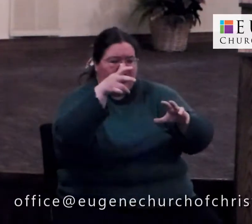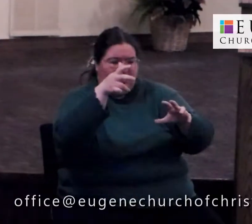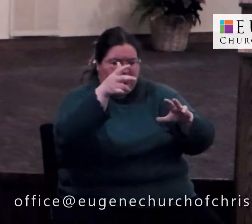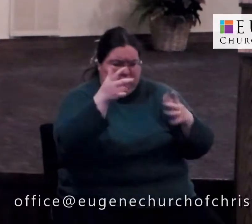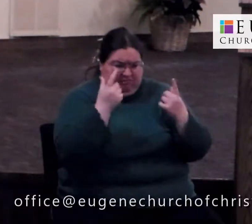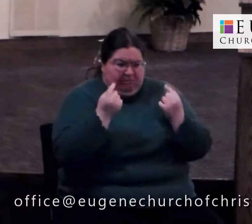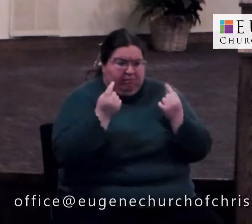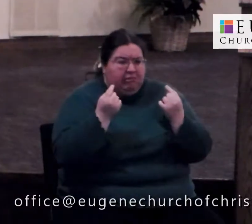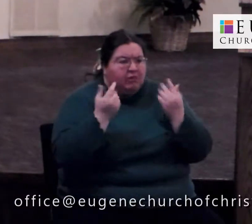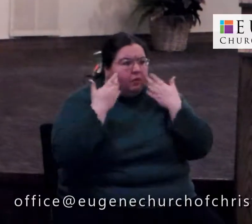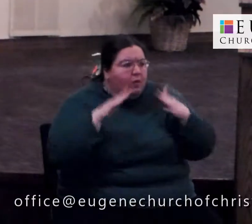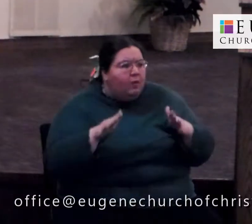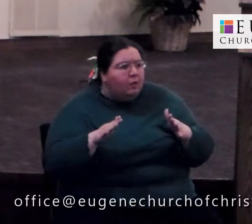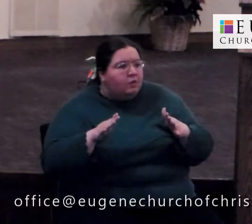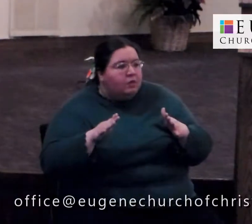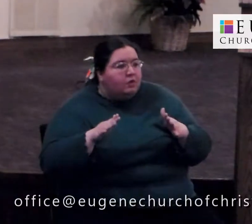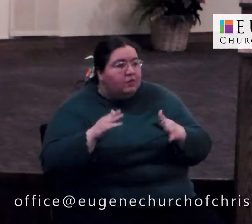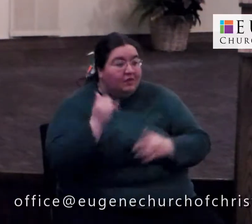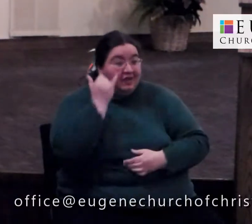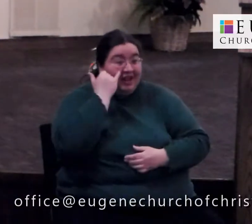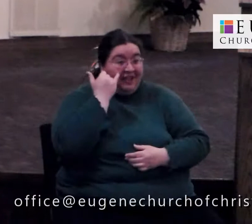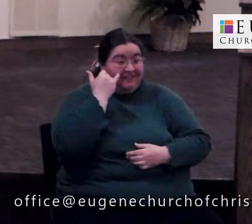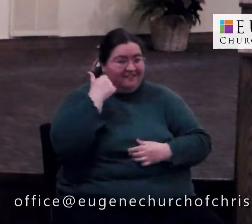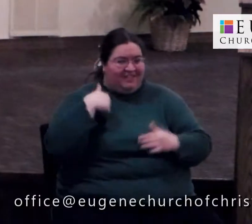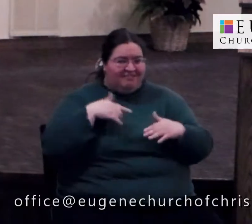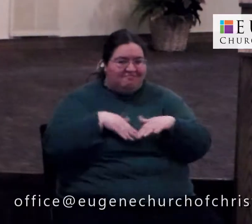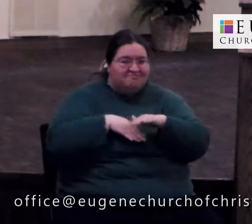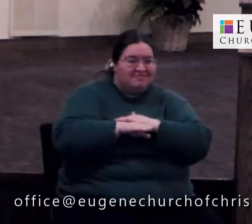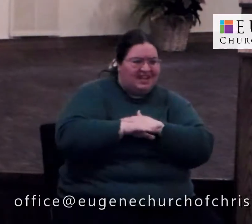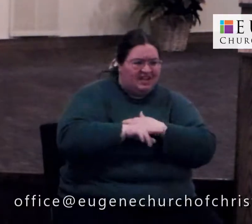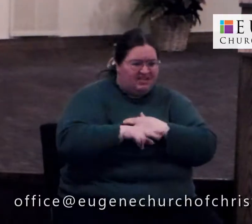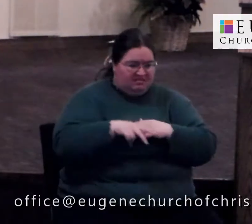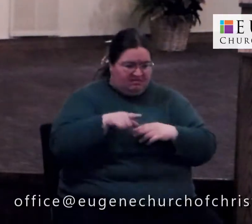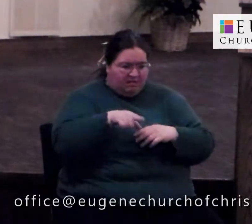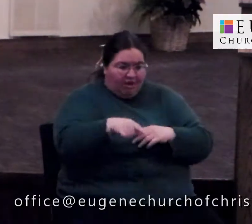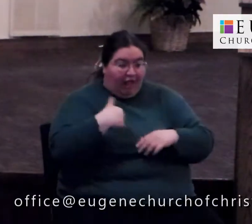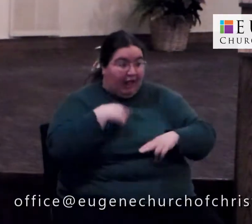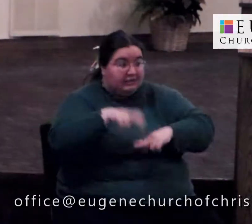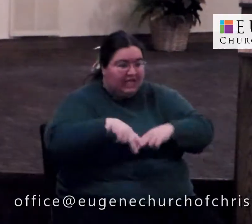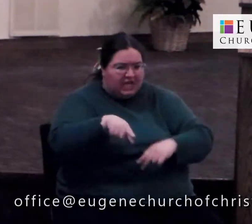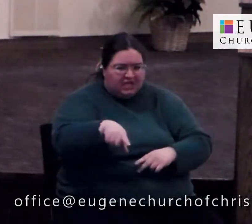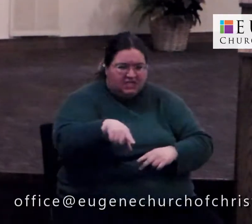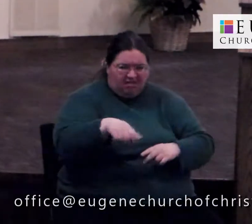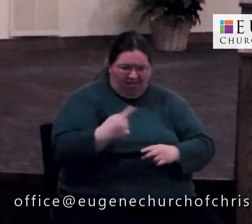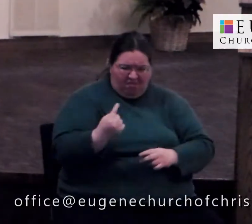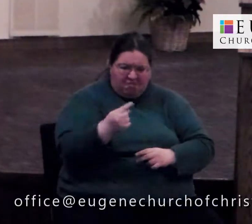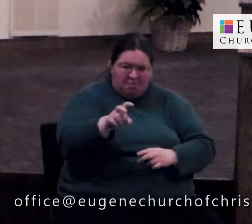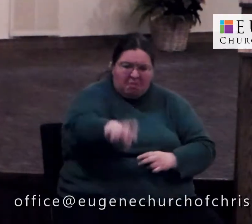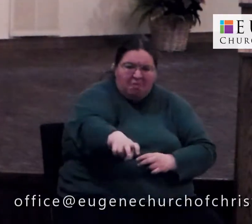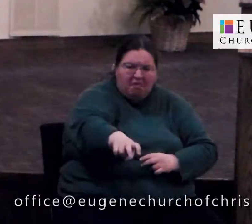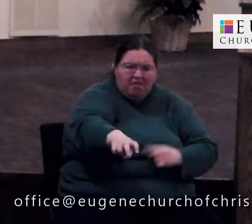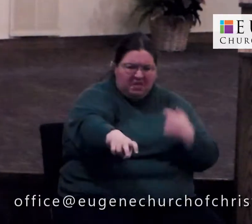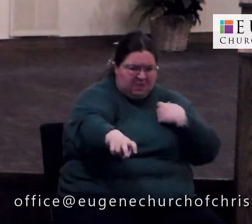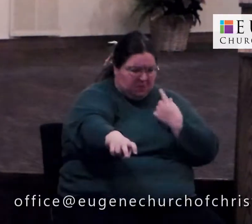When we come in and someone is sitting in our spot, we don't know what to do. When we get a couple or three songs in a row that we're not familiar with, we don't know what to